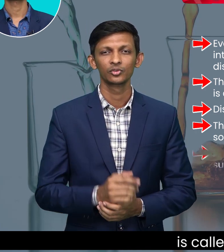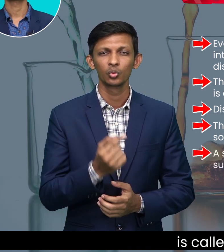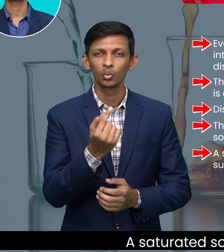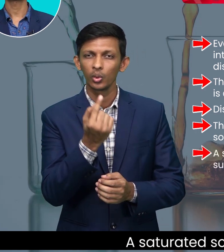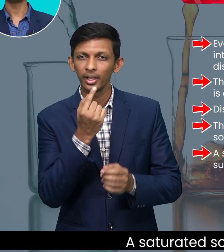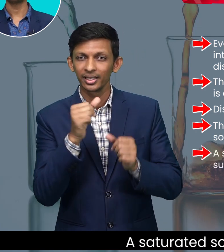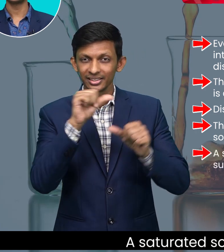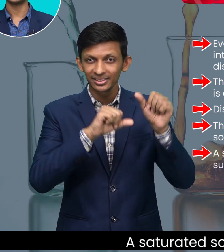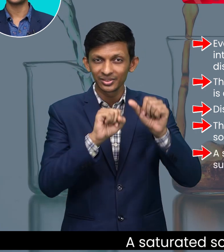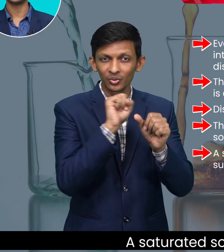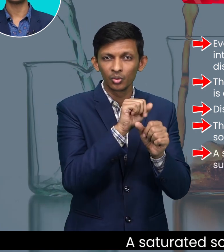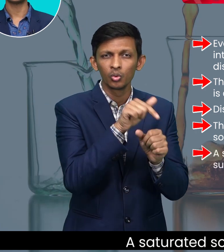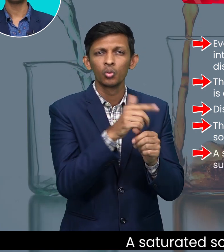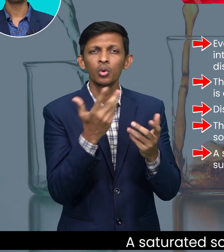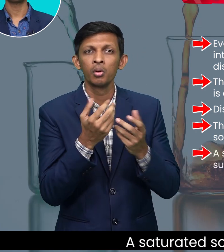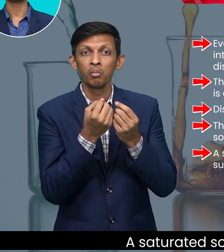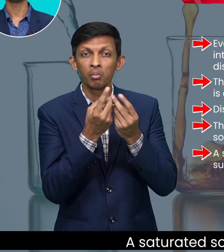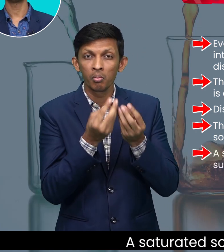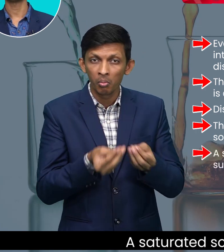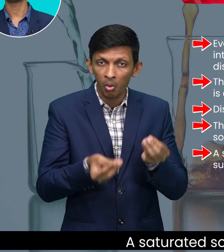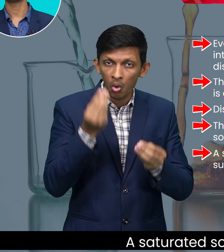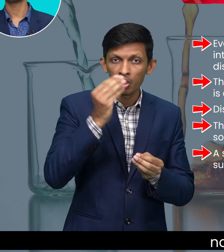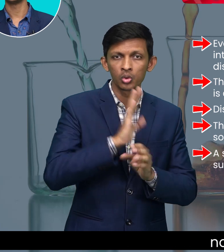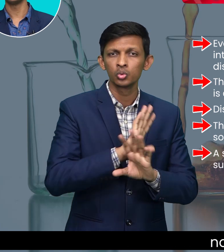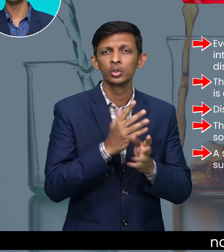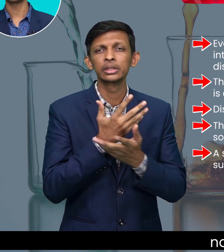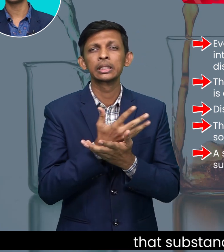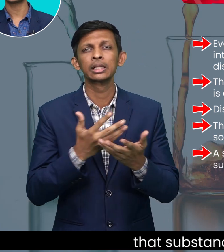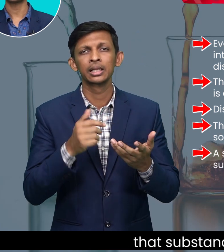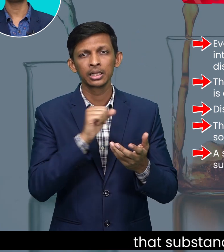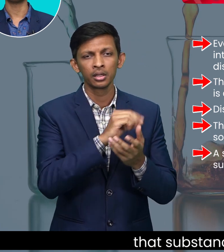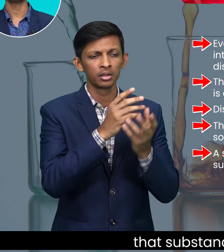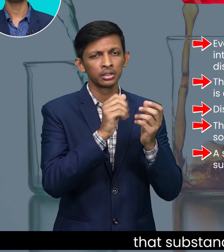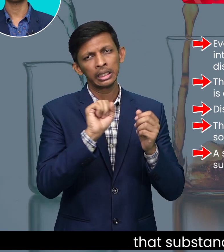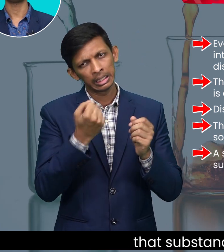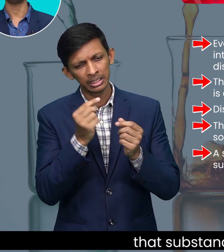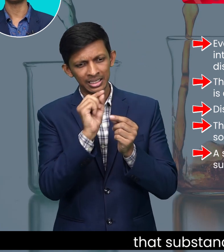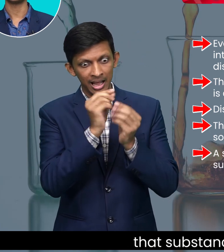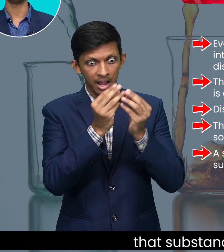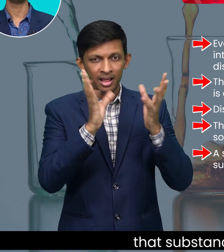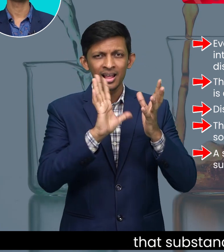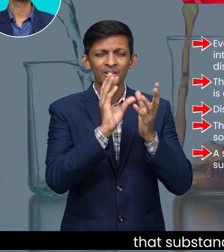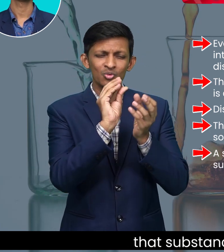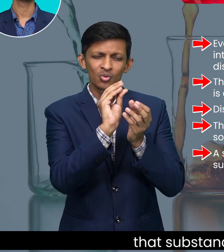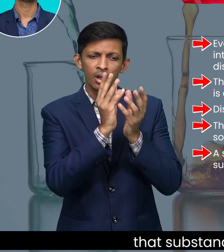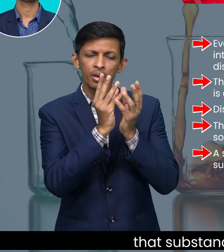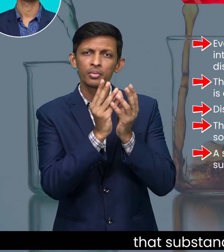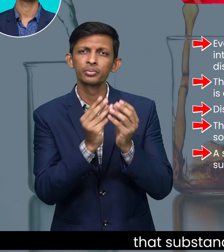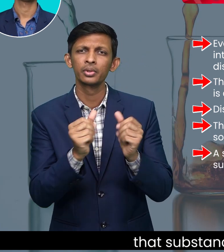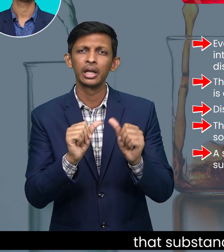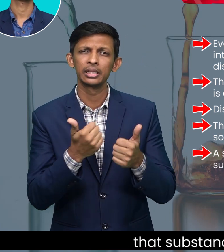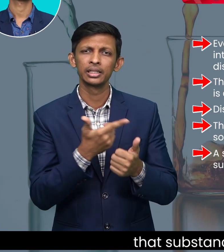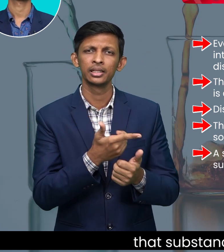sublimation. A saturated solution is one in which no more of that substance can be dissolved.